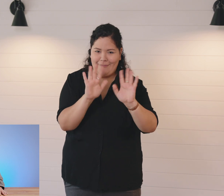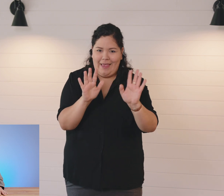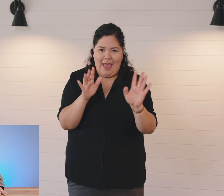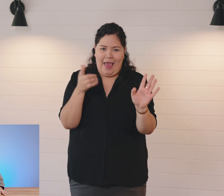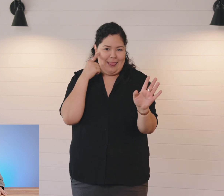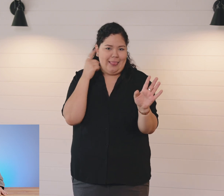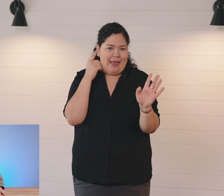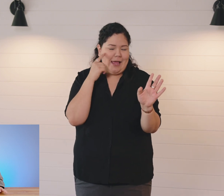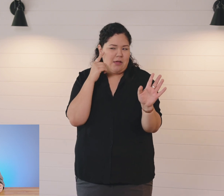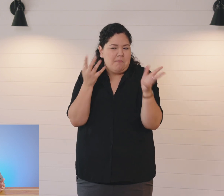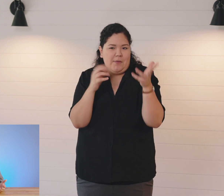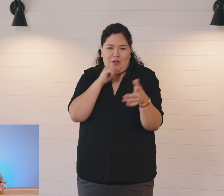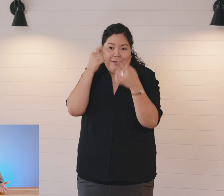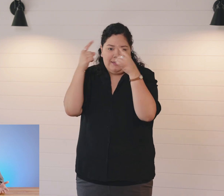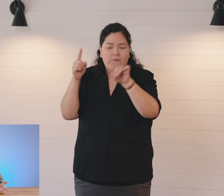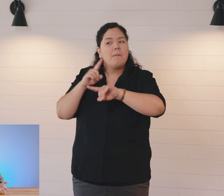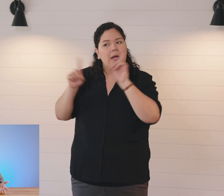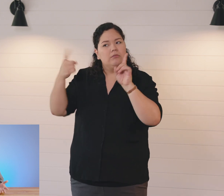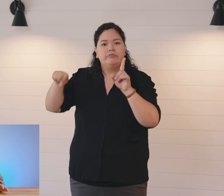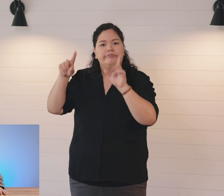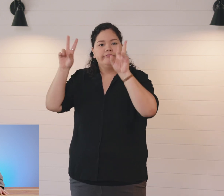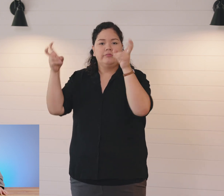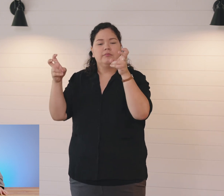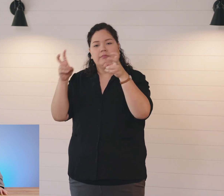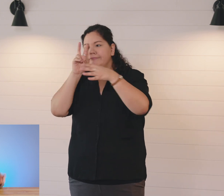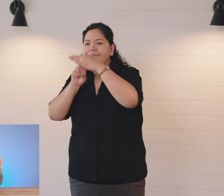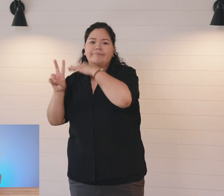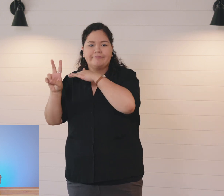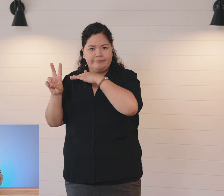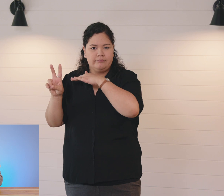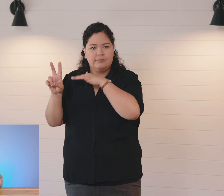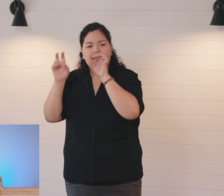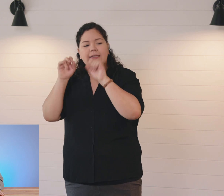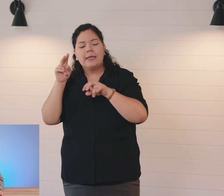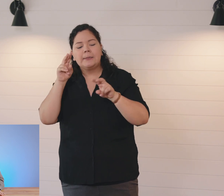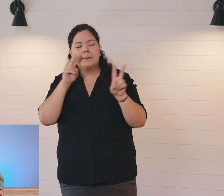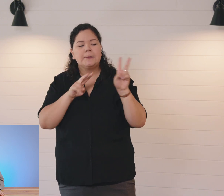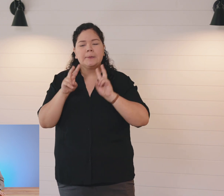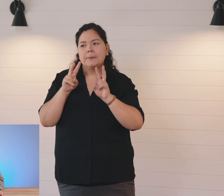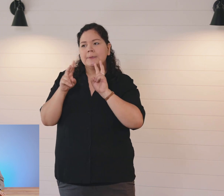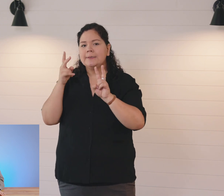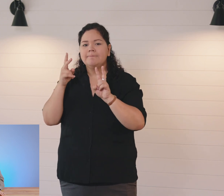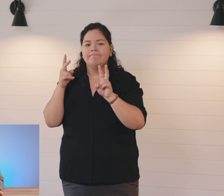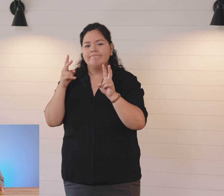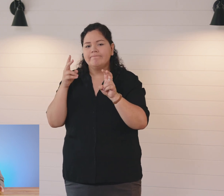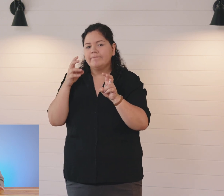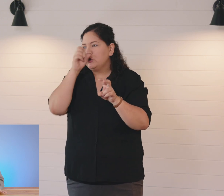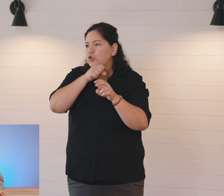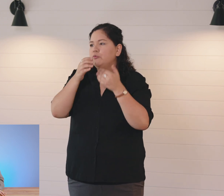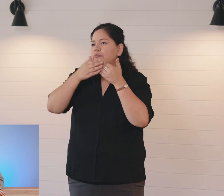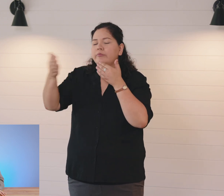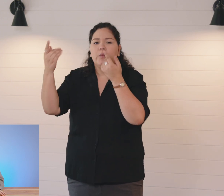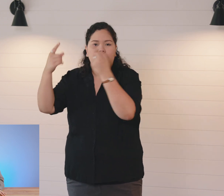apparently I don't think it worked very well, but they were fortune tellers. They read the signs, in other words. And so when they read